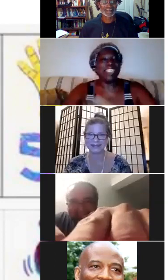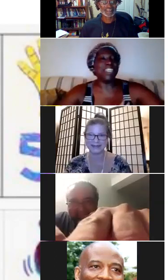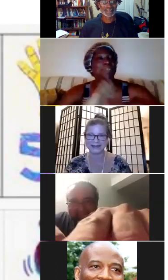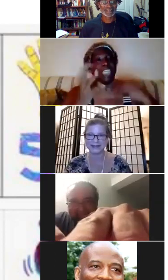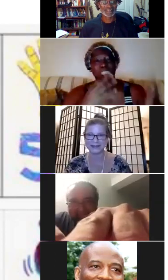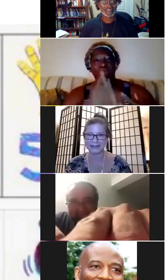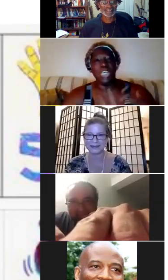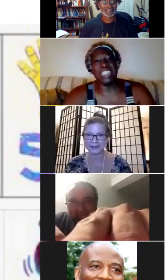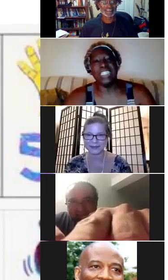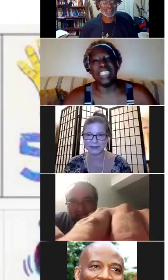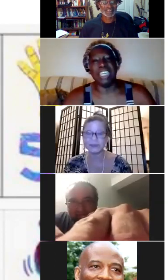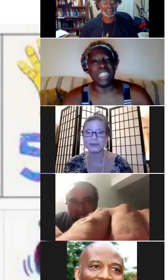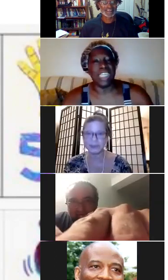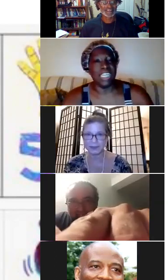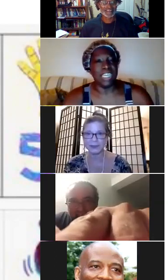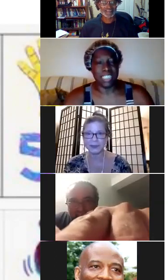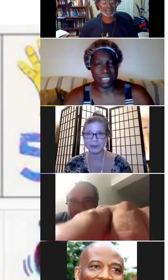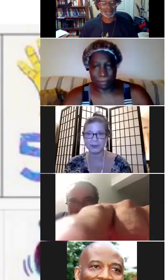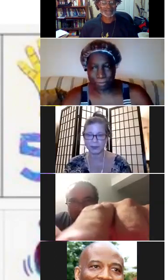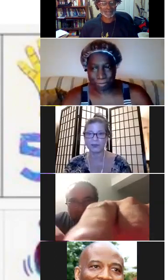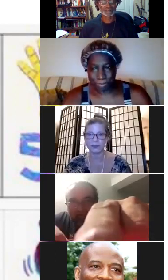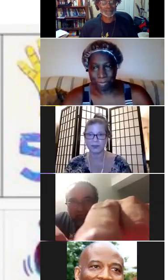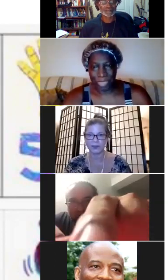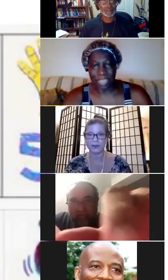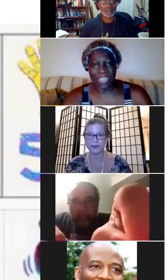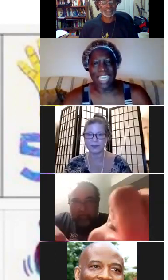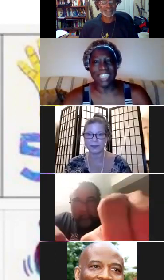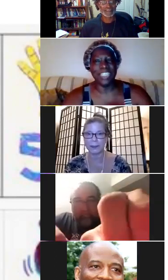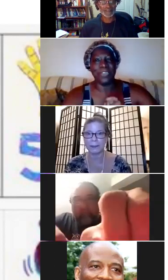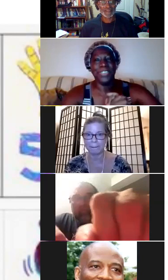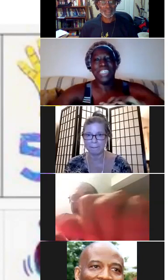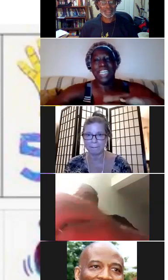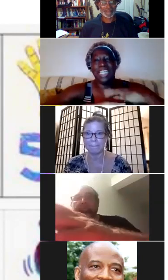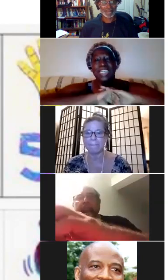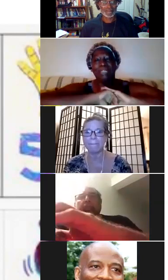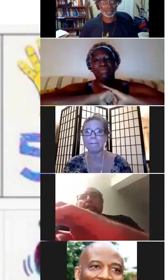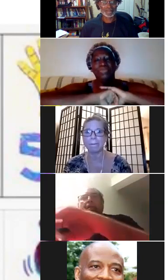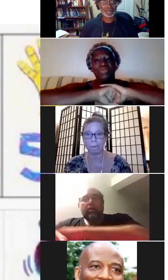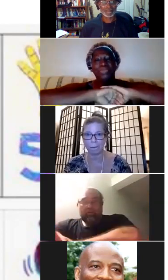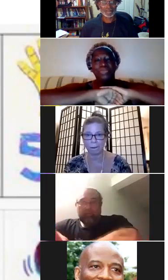But yeah, so expressions is everything in A.S.L. Okay, so